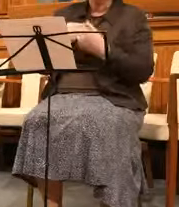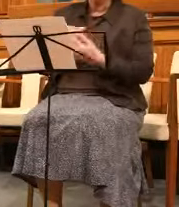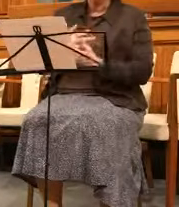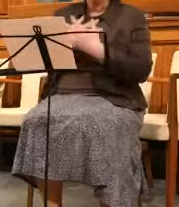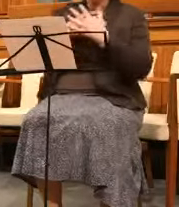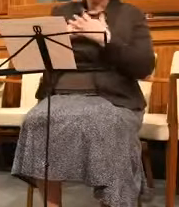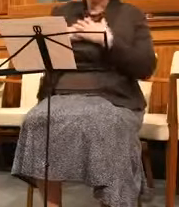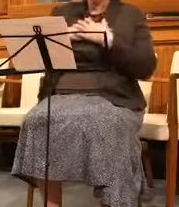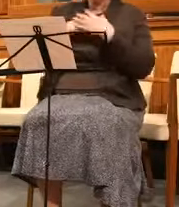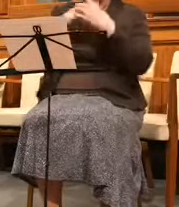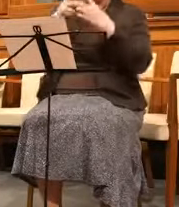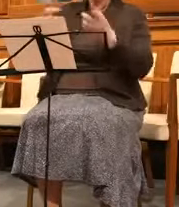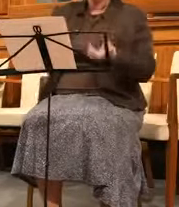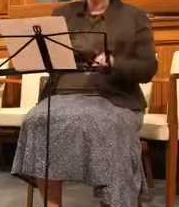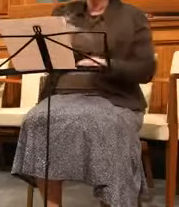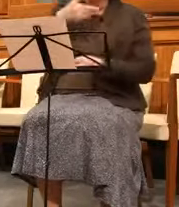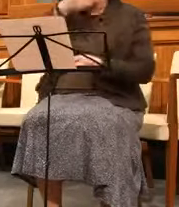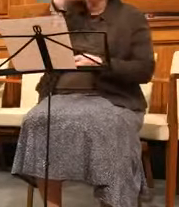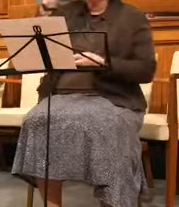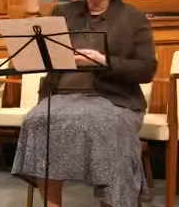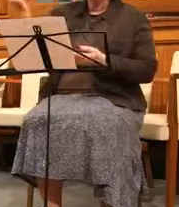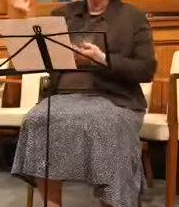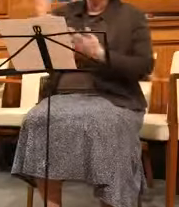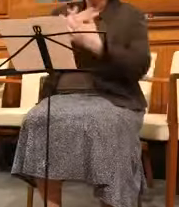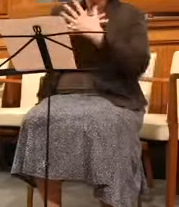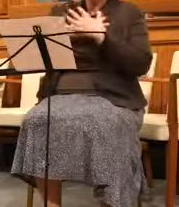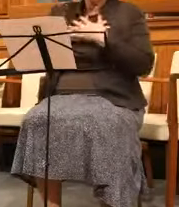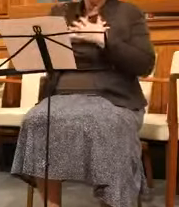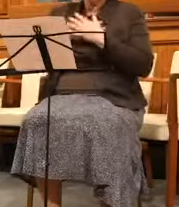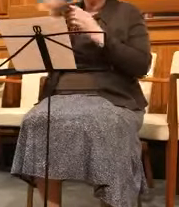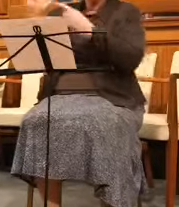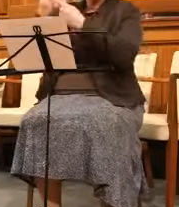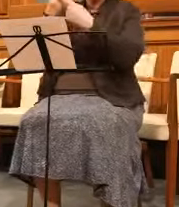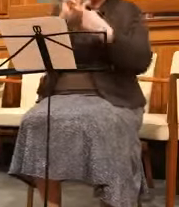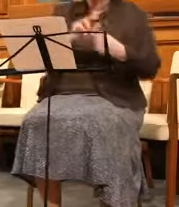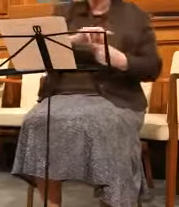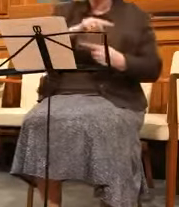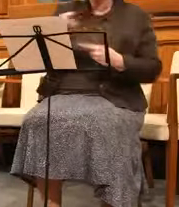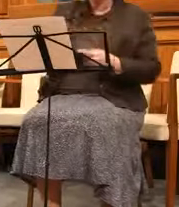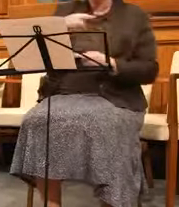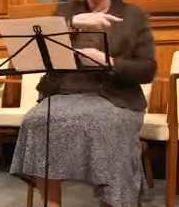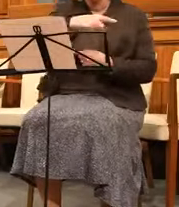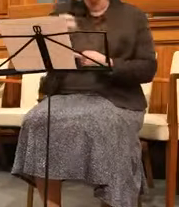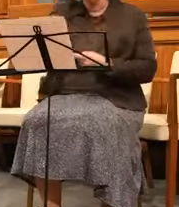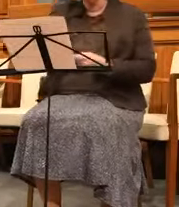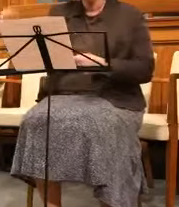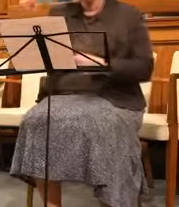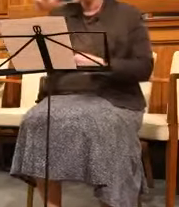Thank you.